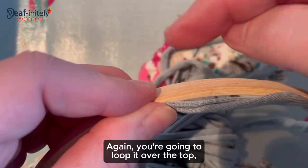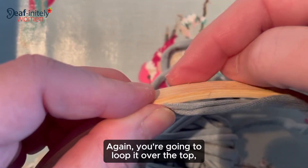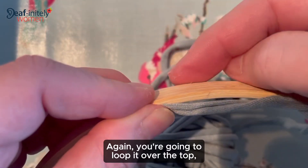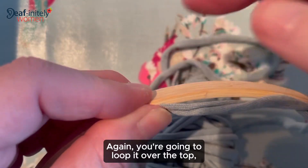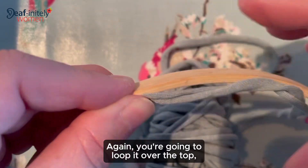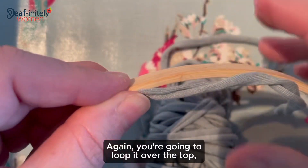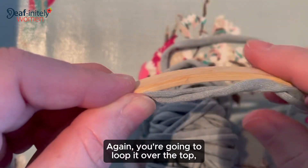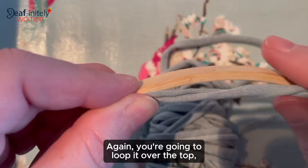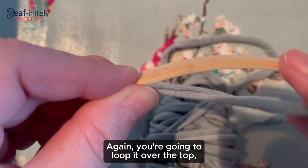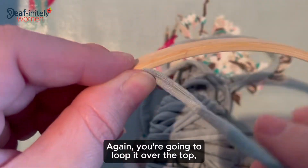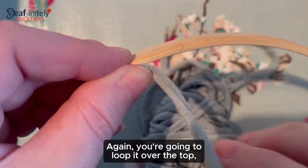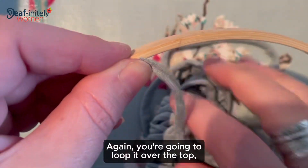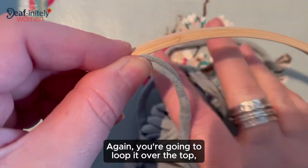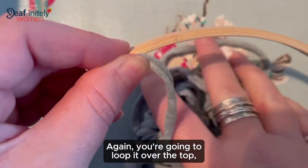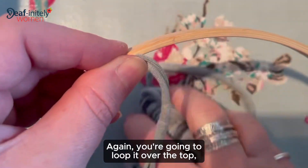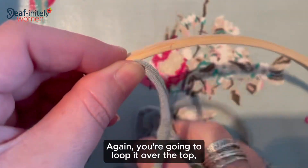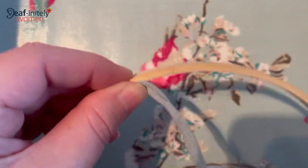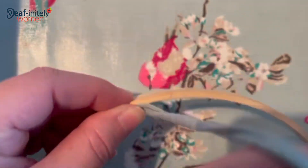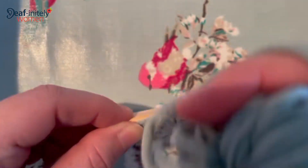Again, you're going to loop it over the top,